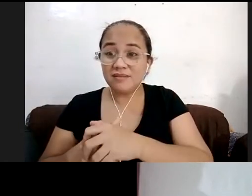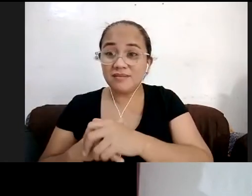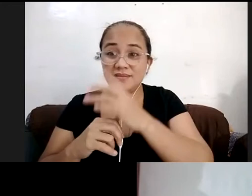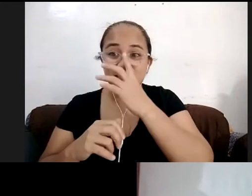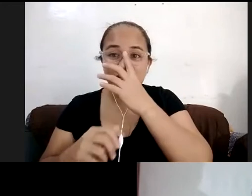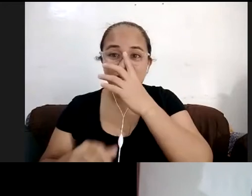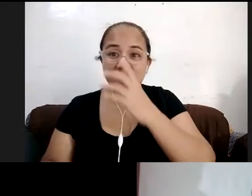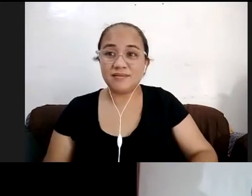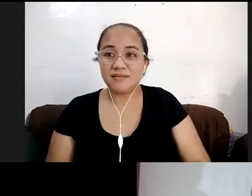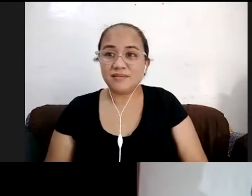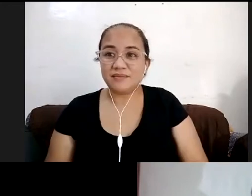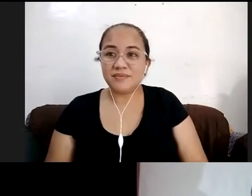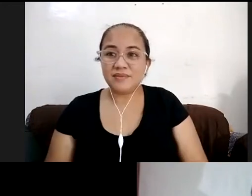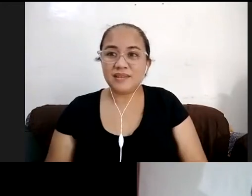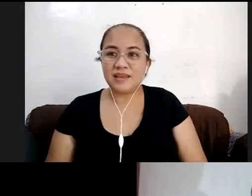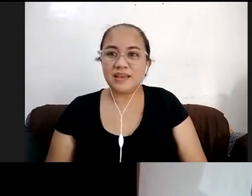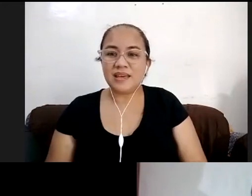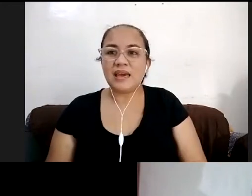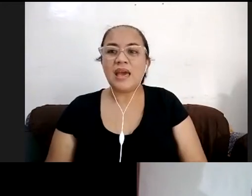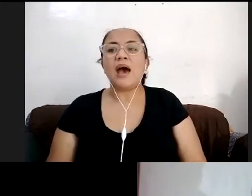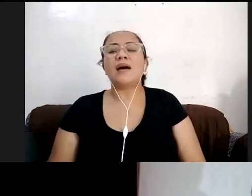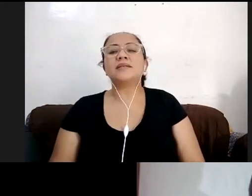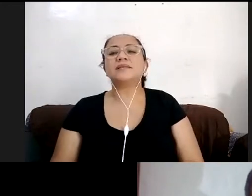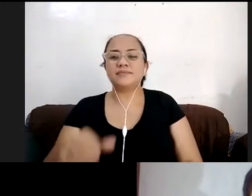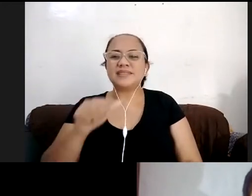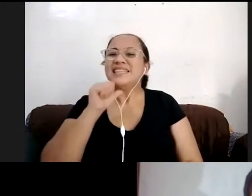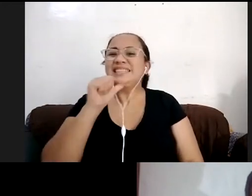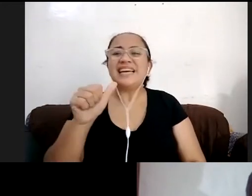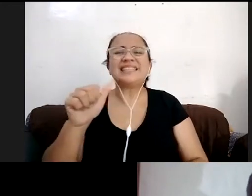Is that, I mean, it may not mean the same thing, but is that possible?